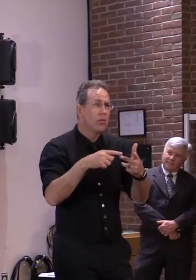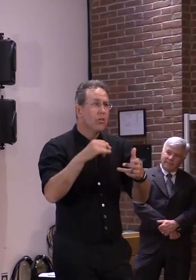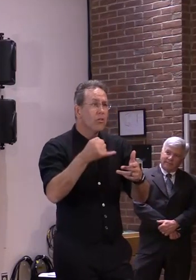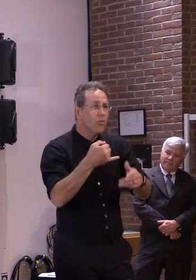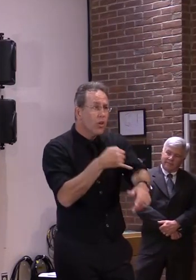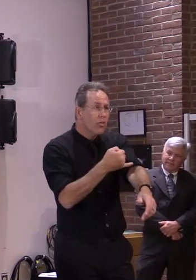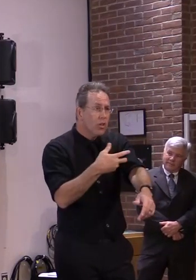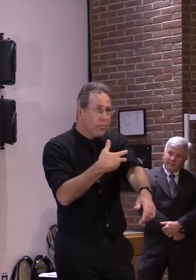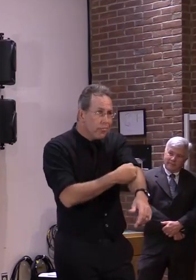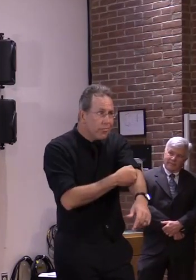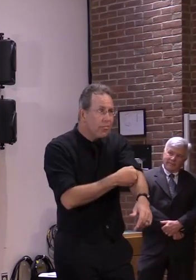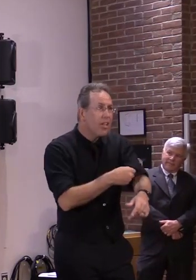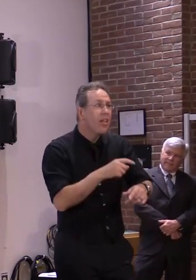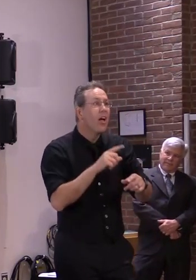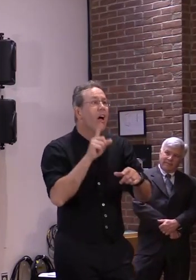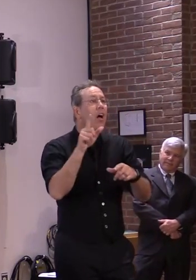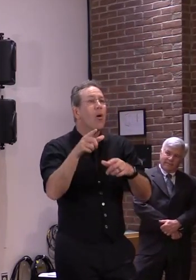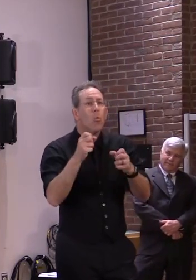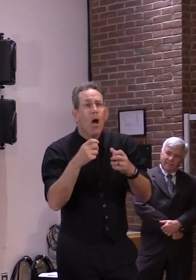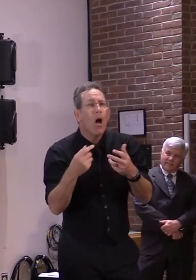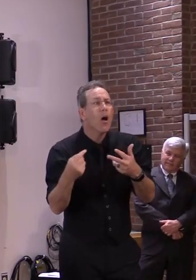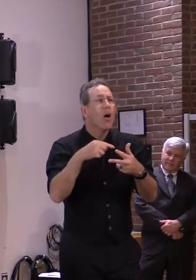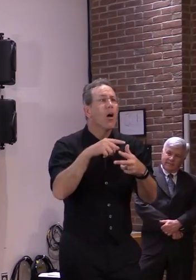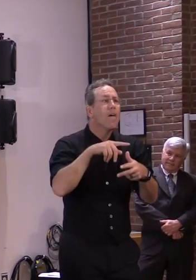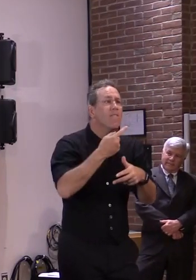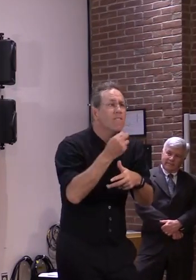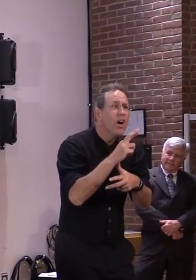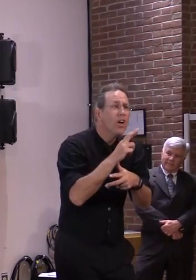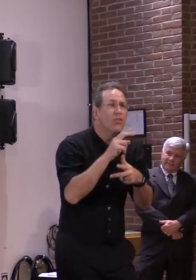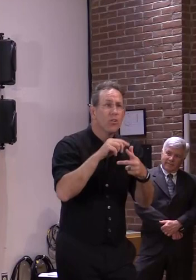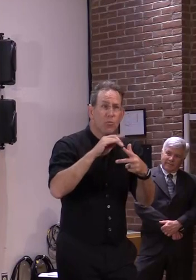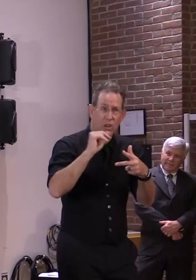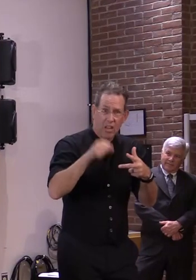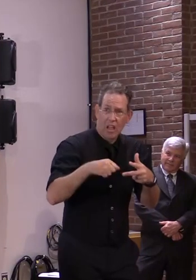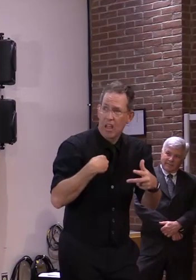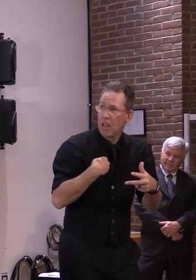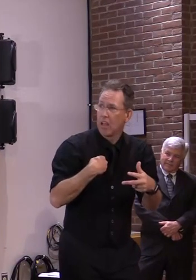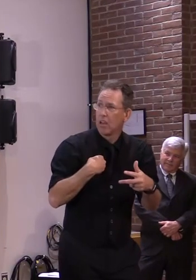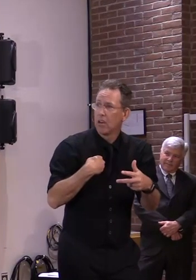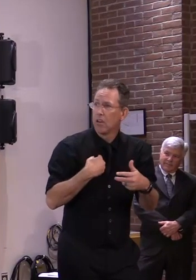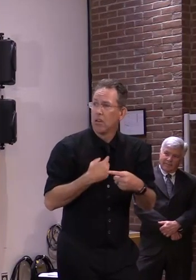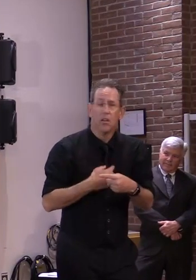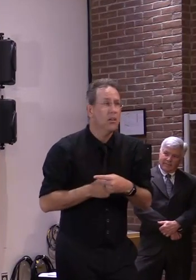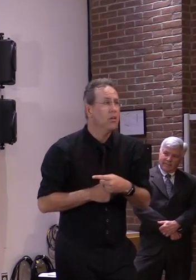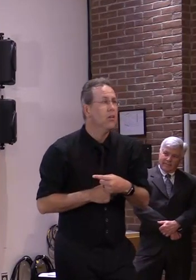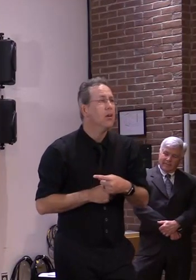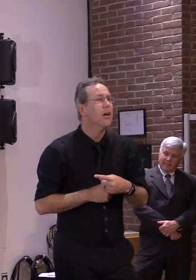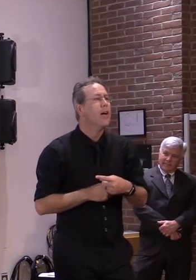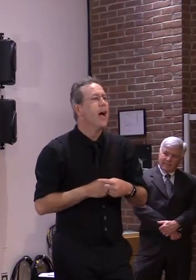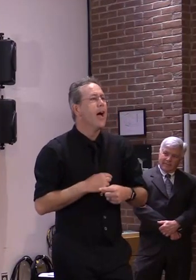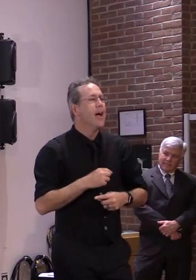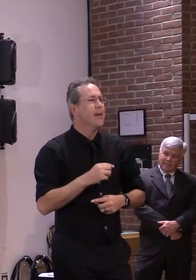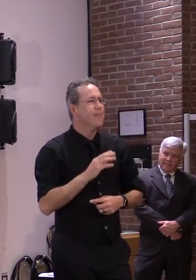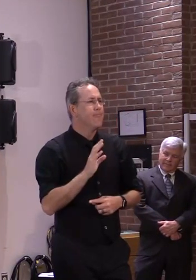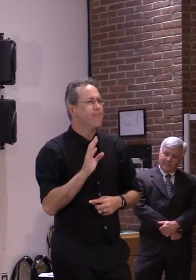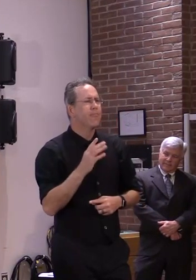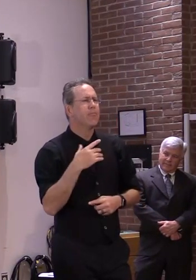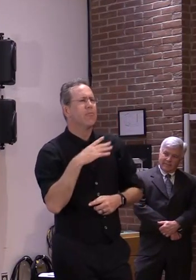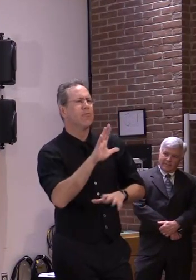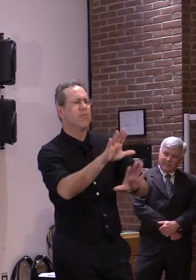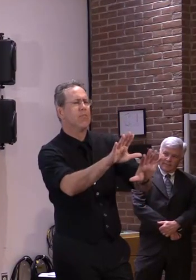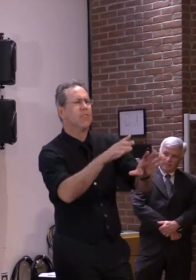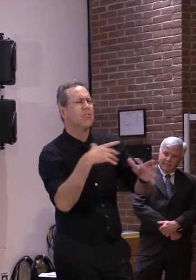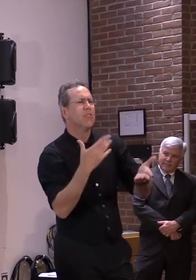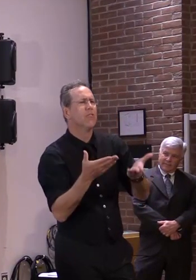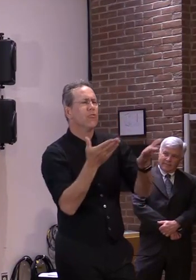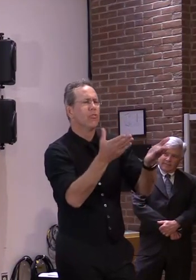vaccine? Is it allowed? Yeah, so that's when I would begin to talk with your own healthcare provider,